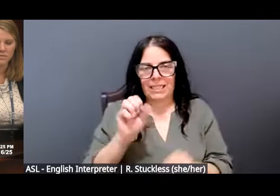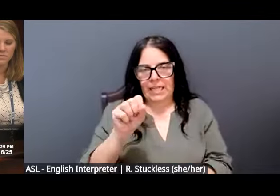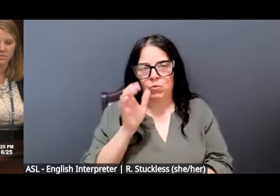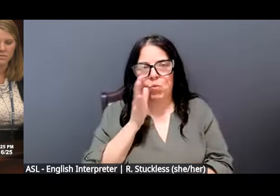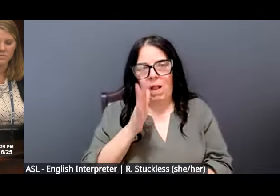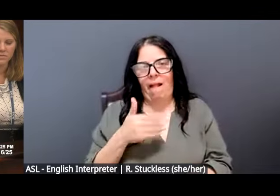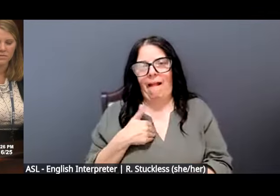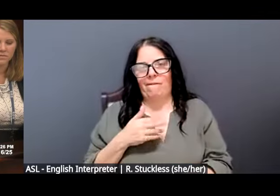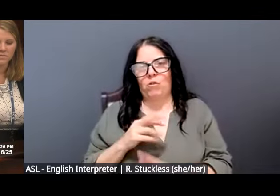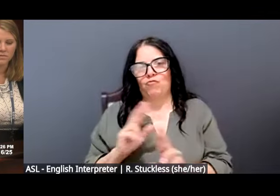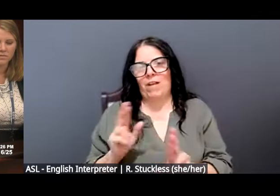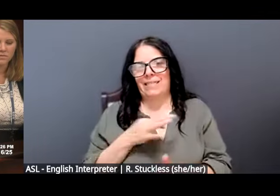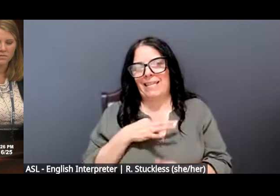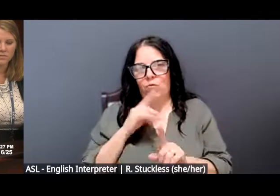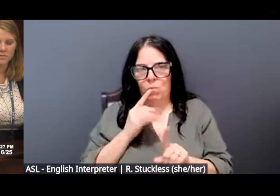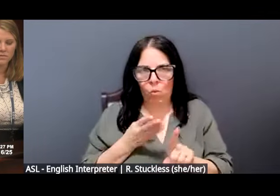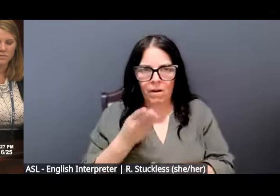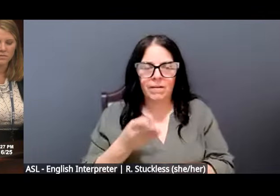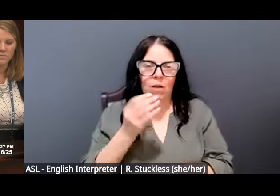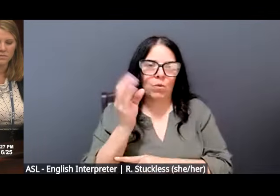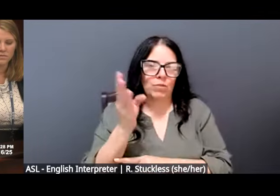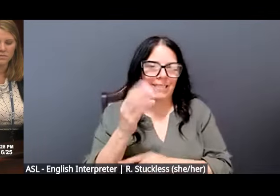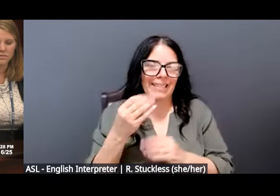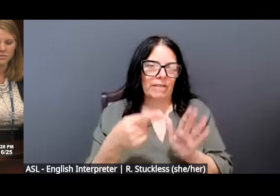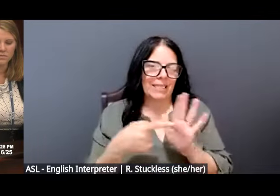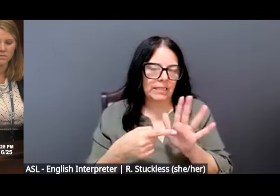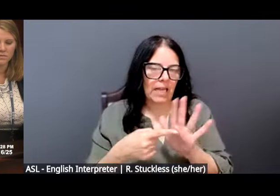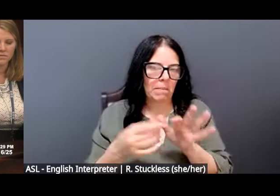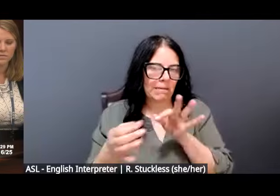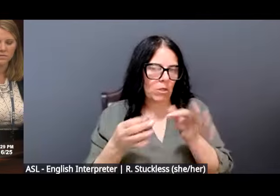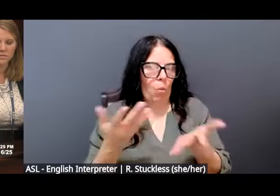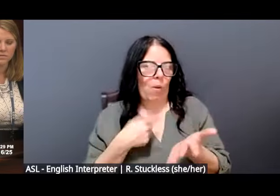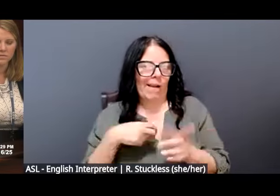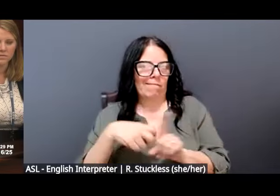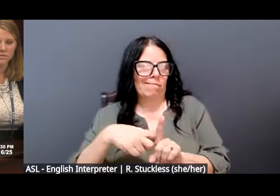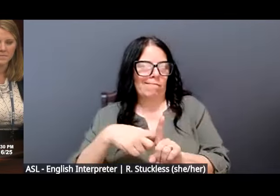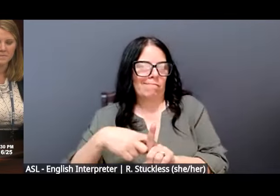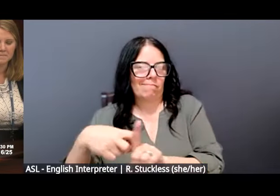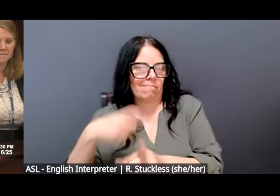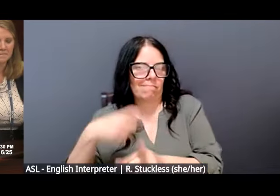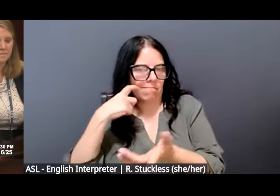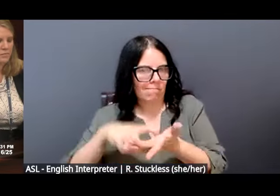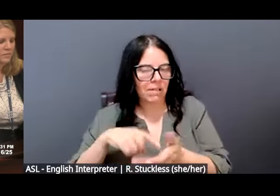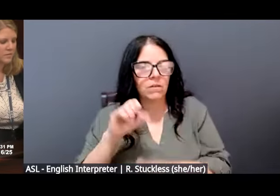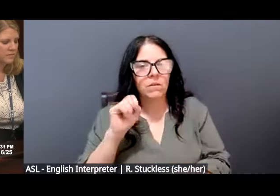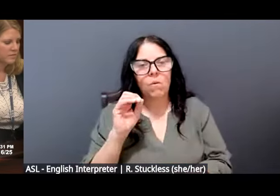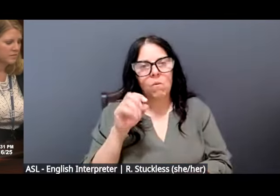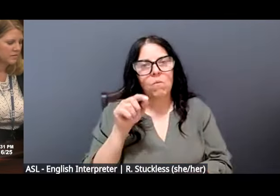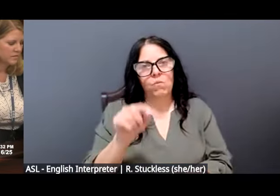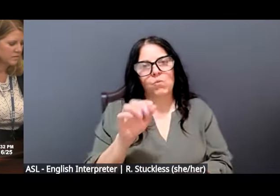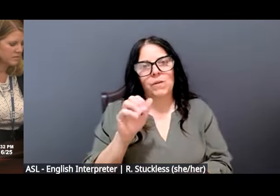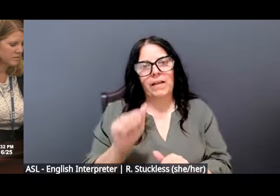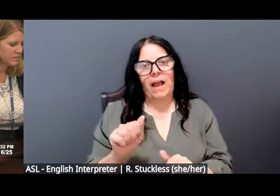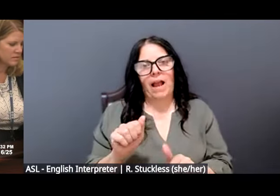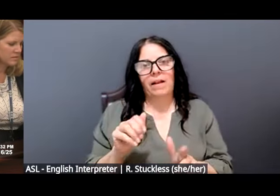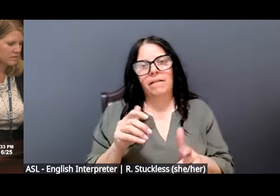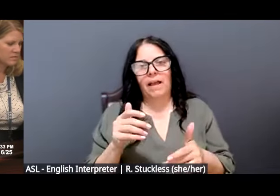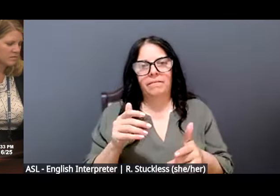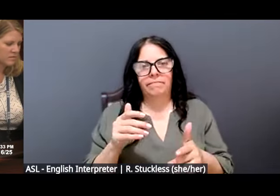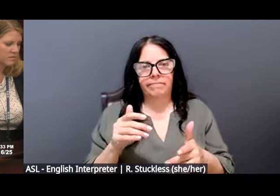staff report, we'll give you examples, we'll show you kind of what we saw with the examples so you can kind of go behind us, for lack of better